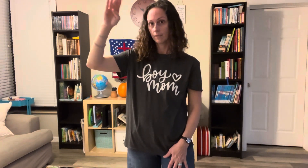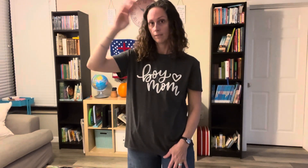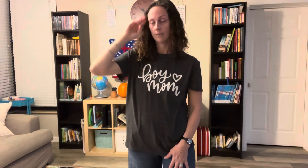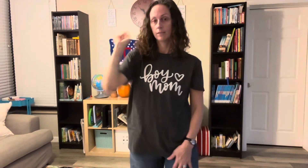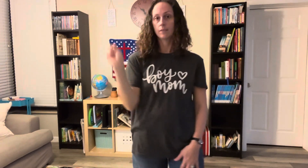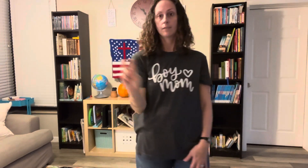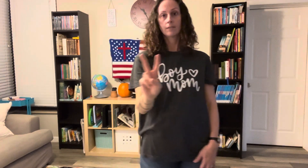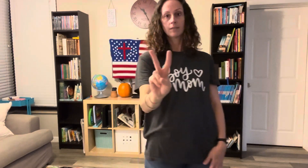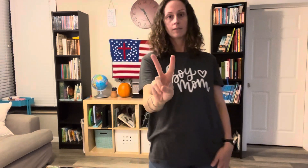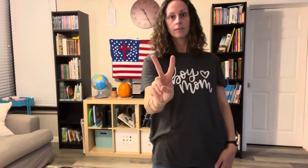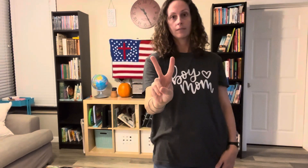in Virginia.